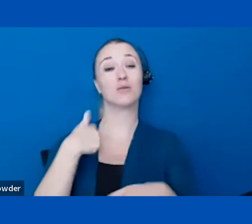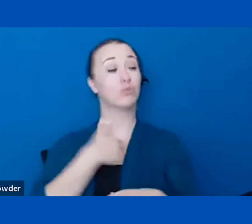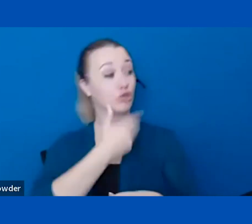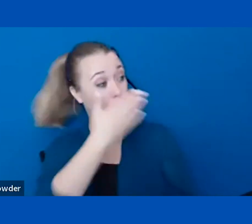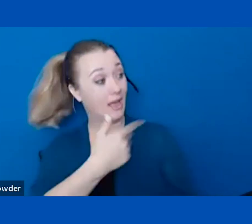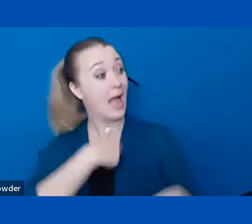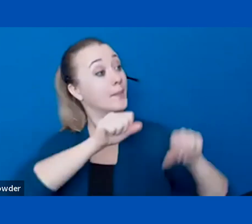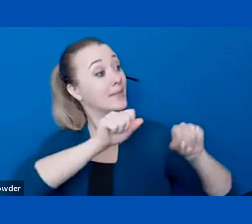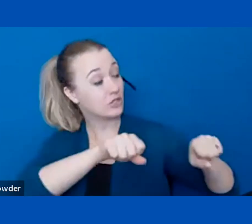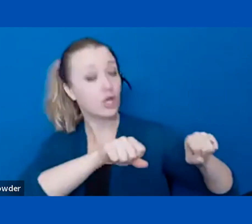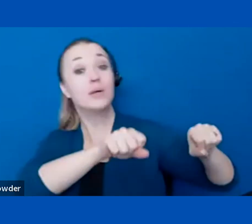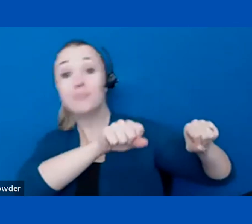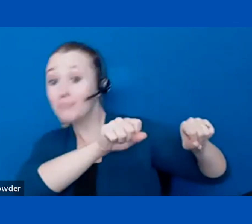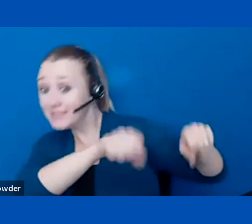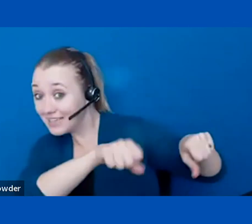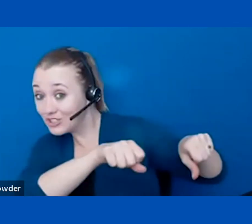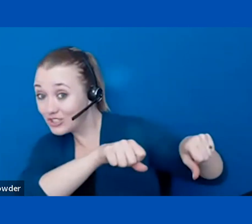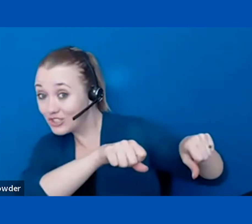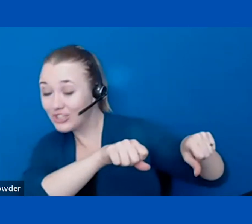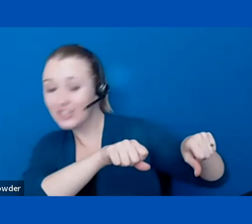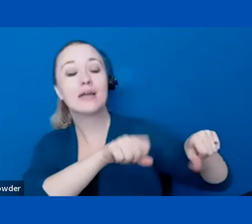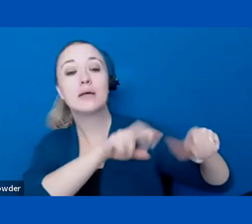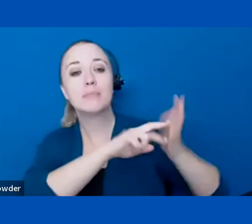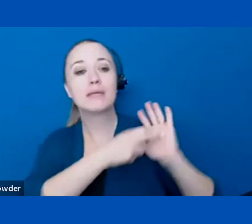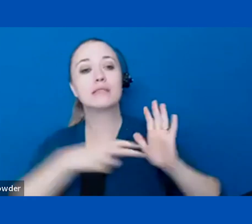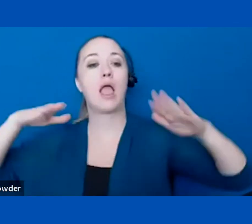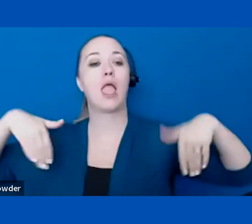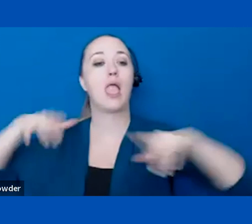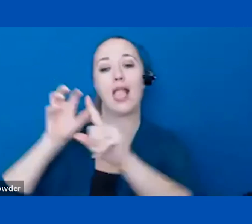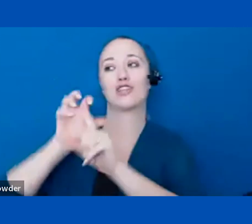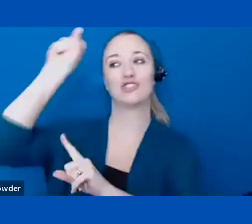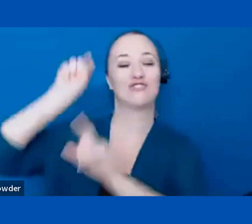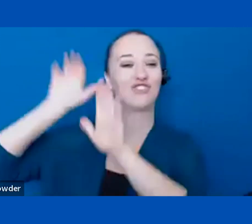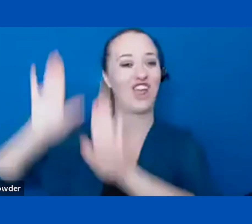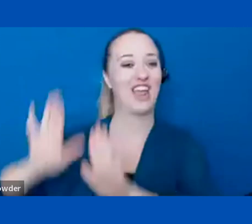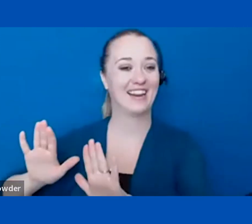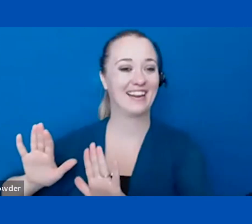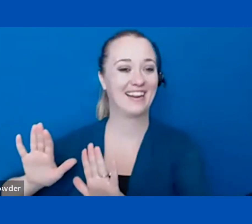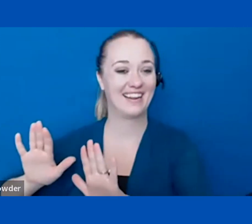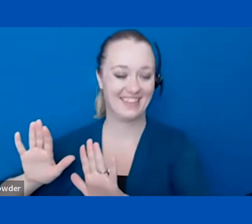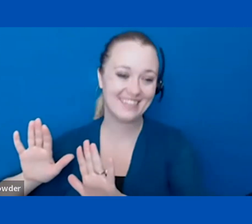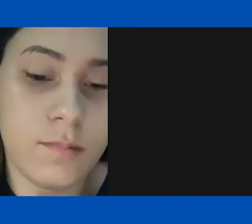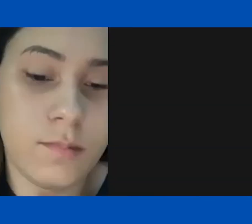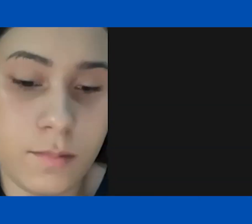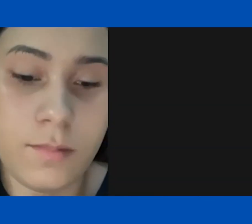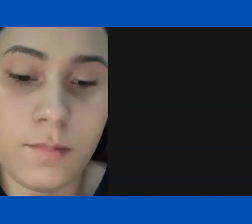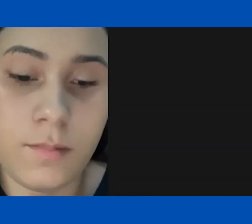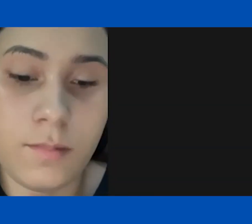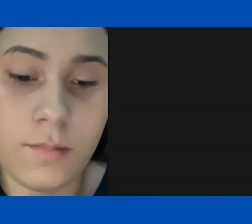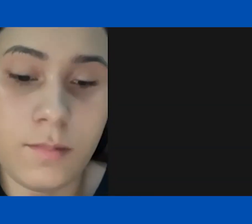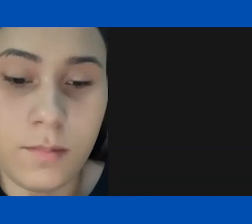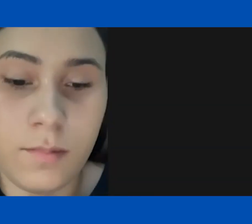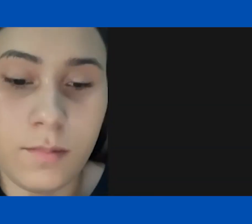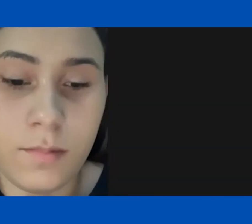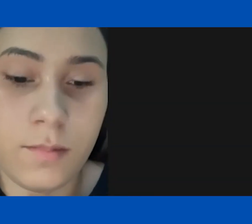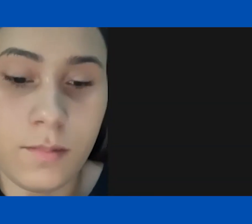but potential is only unachieved greatness. And so continue working and achieve all the things you want to